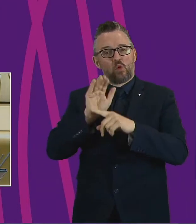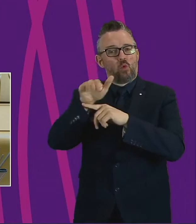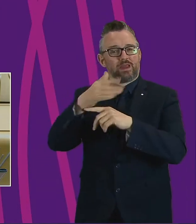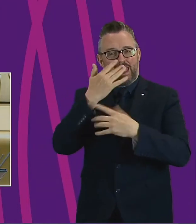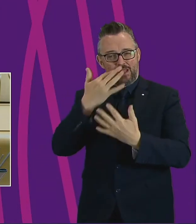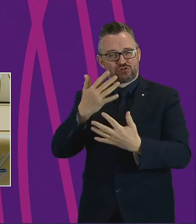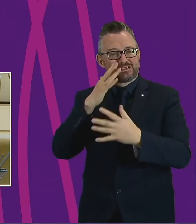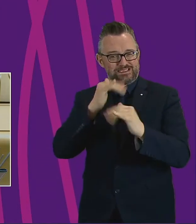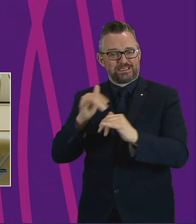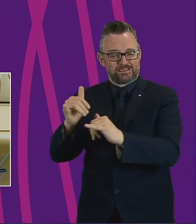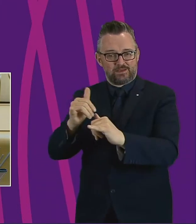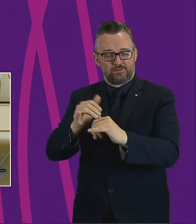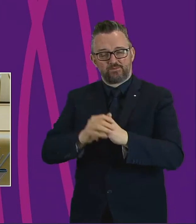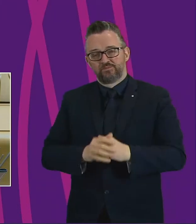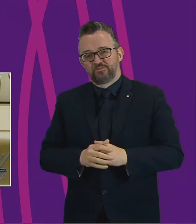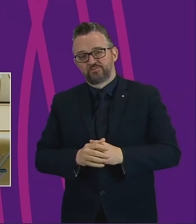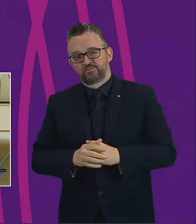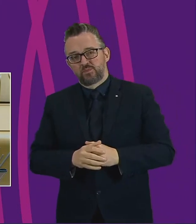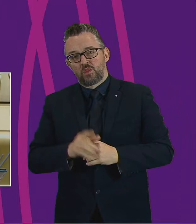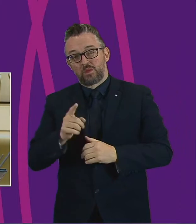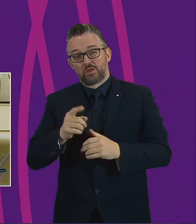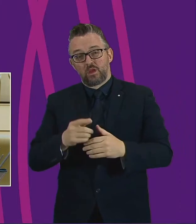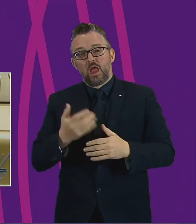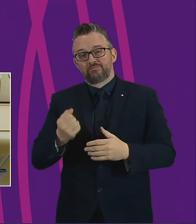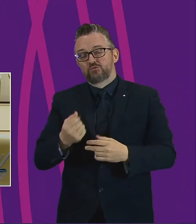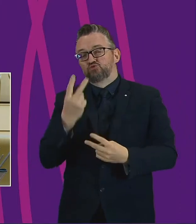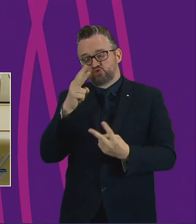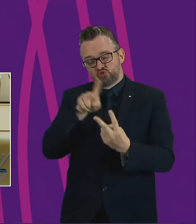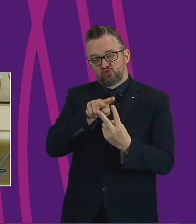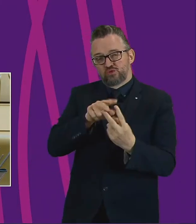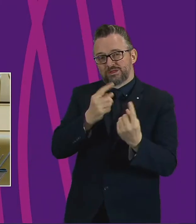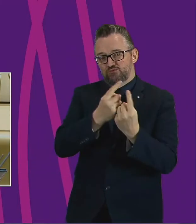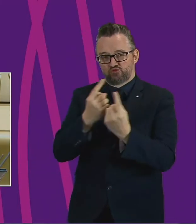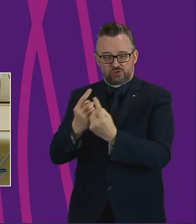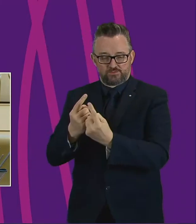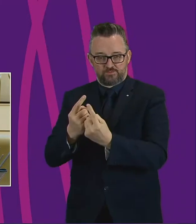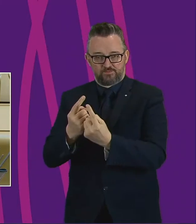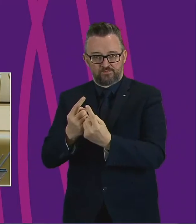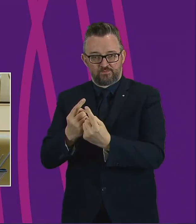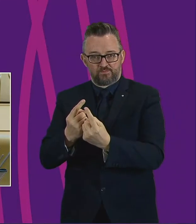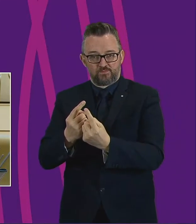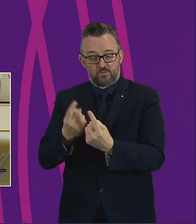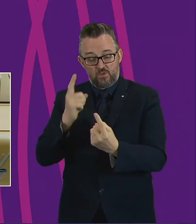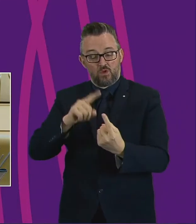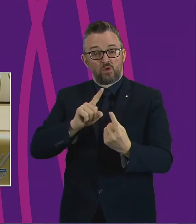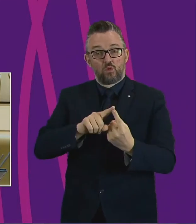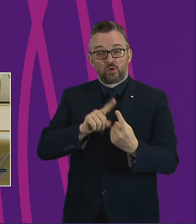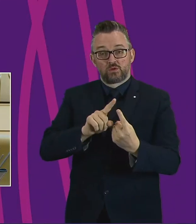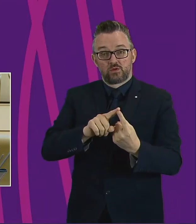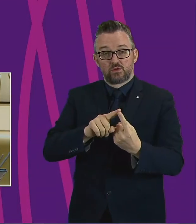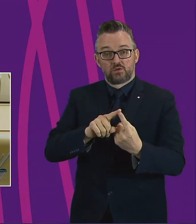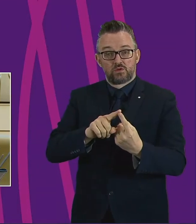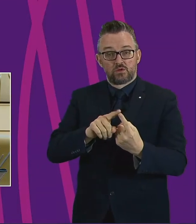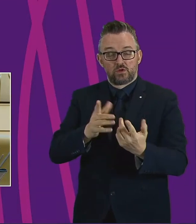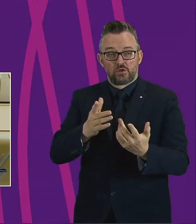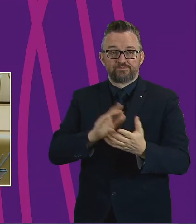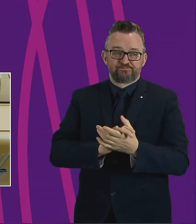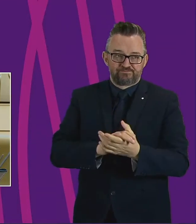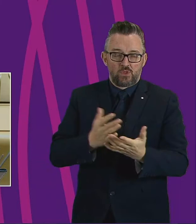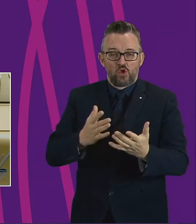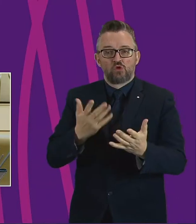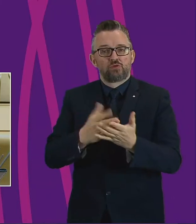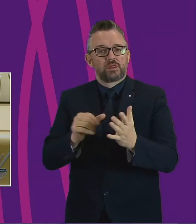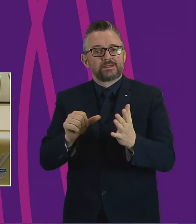However, in any situation, there are two issues here. One is that it is very difficult to know